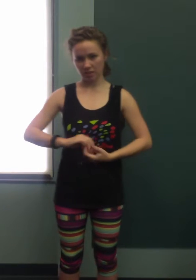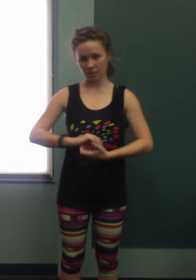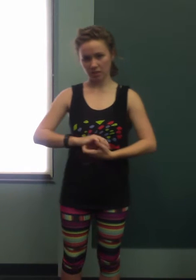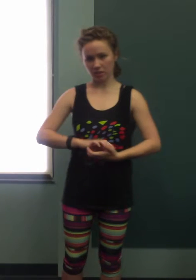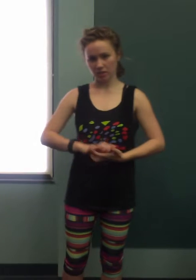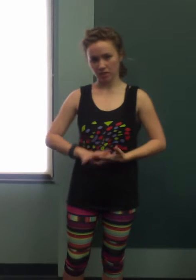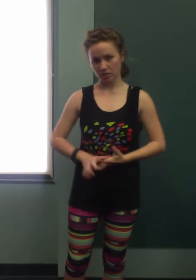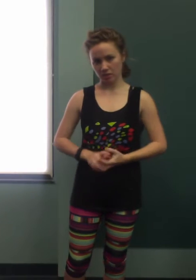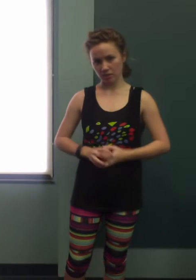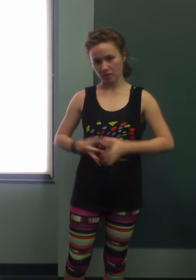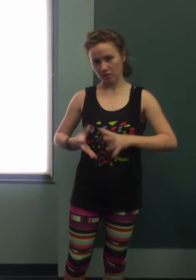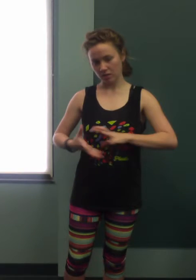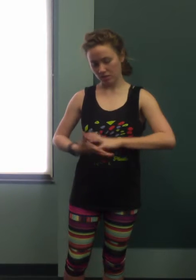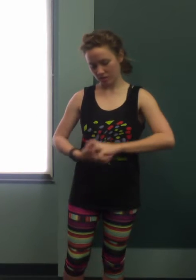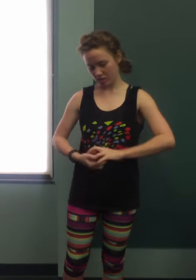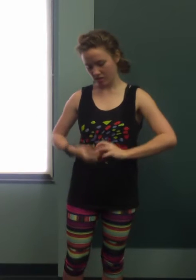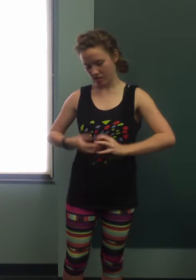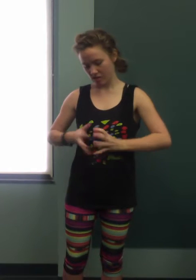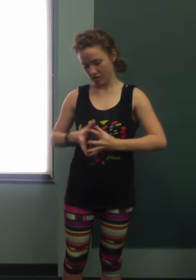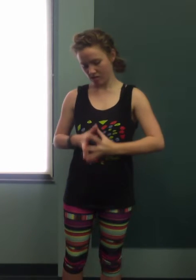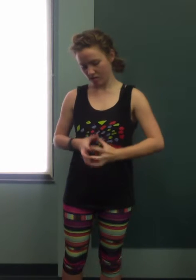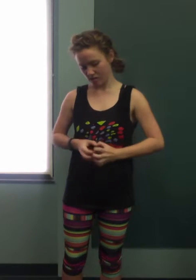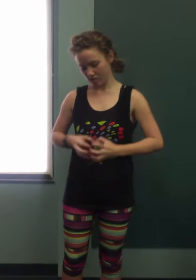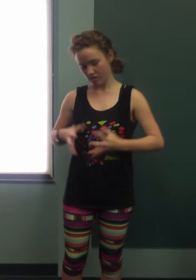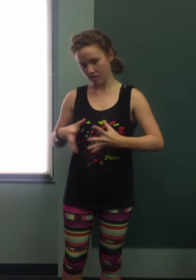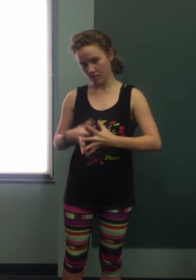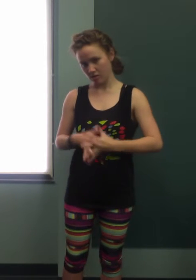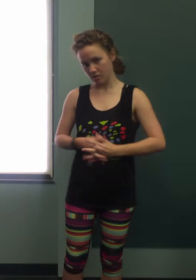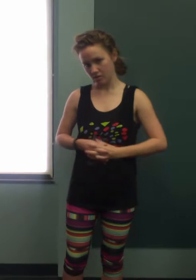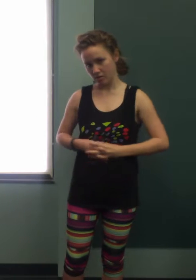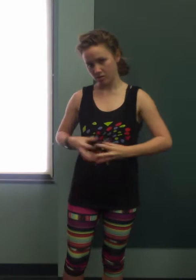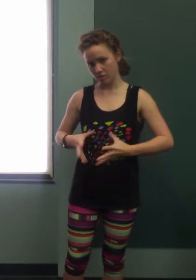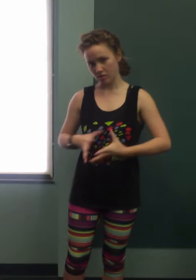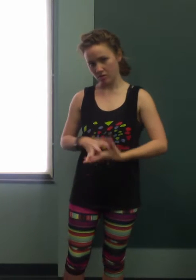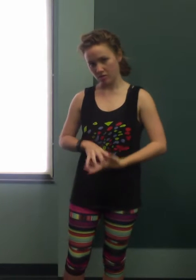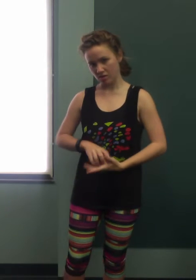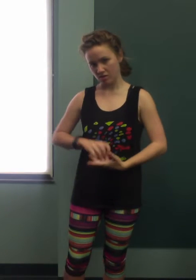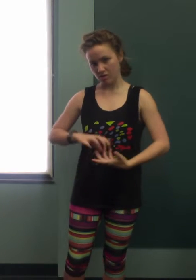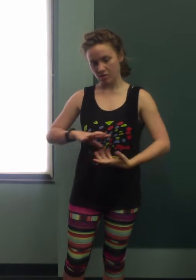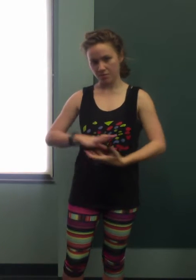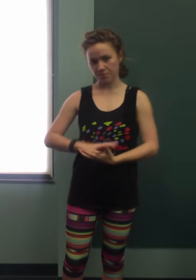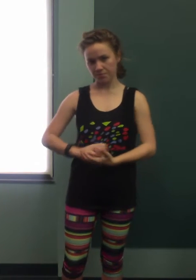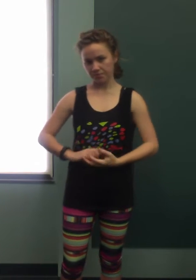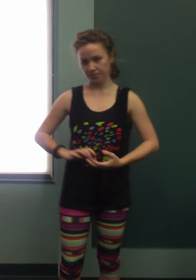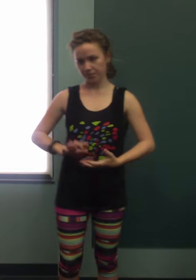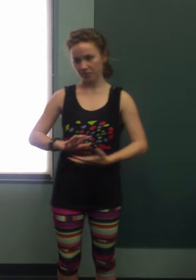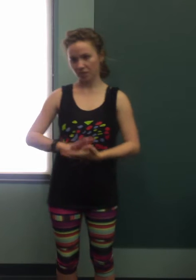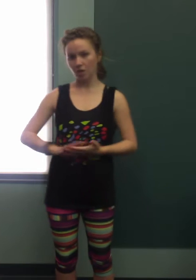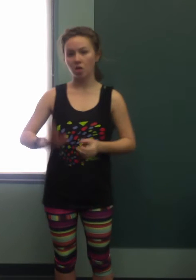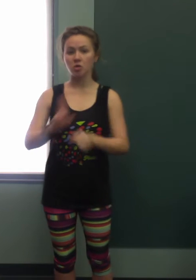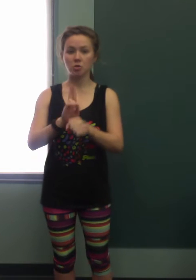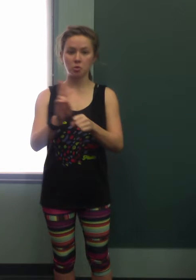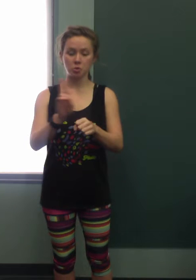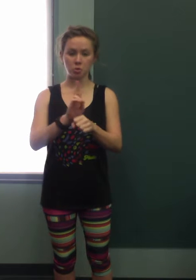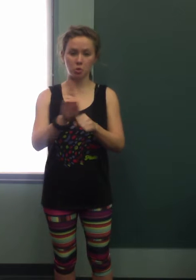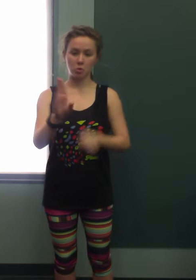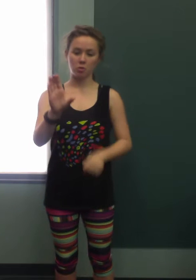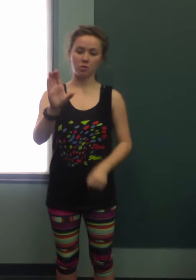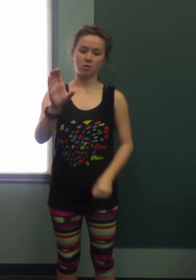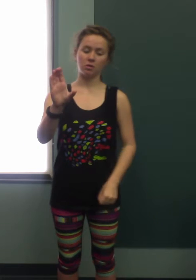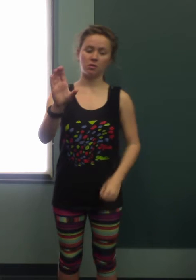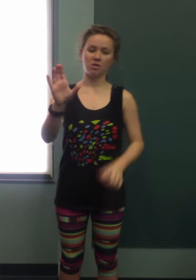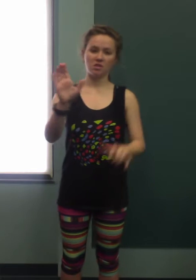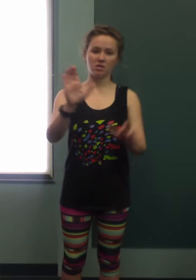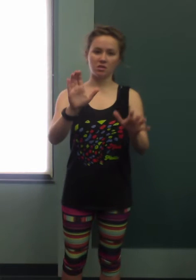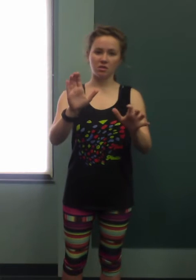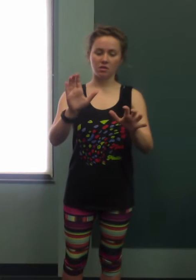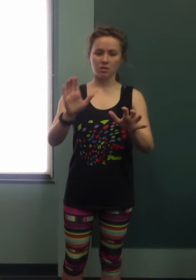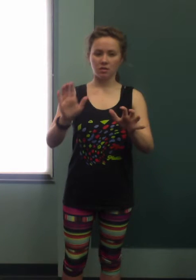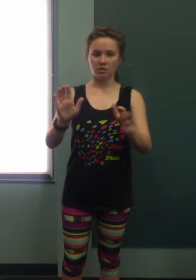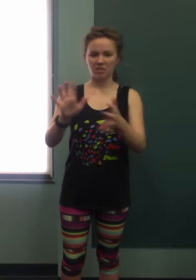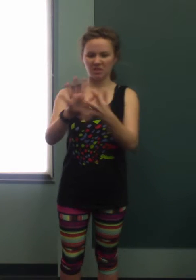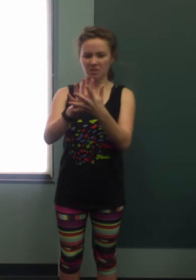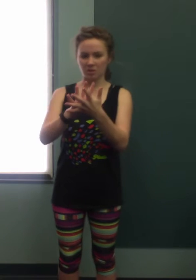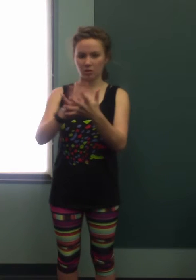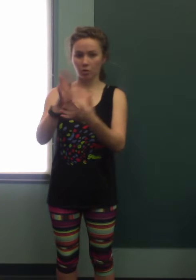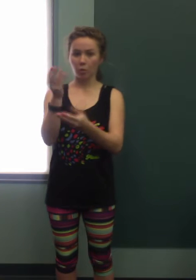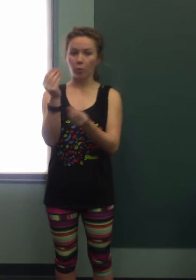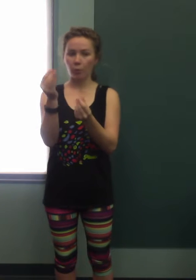this way, muscles that go this way, and muscles that go this way, and basically they're going to churn up your food.